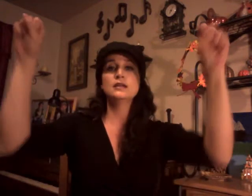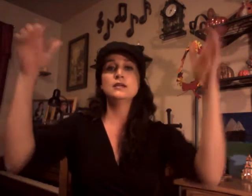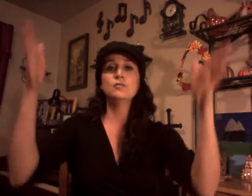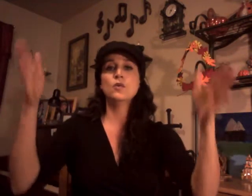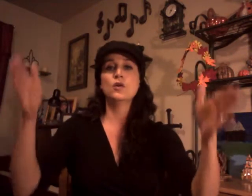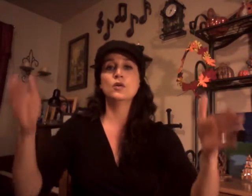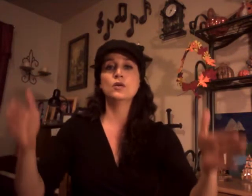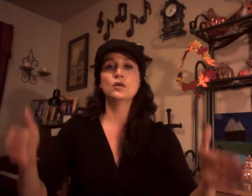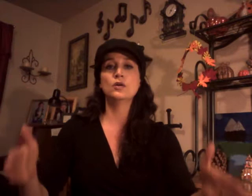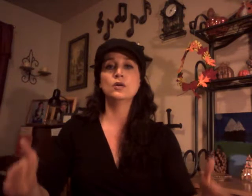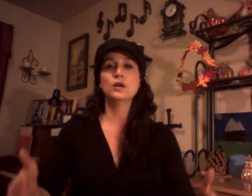Redeemer,